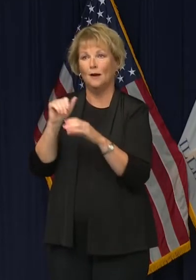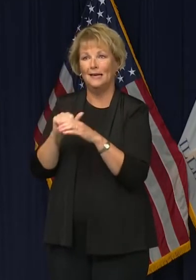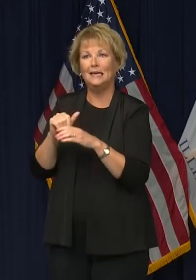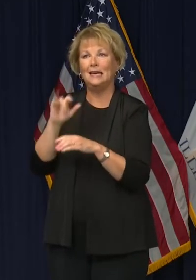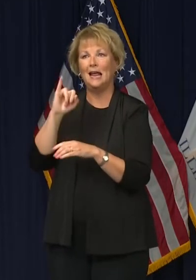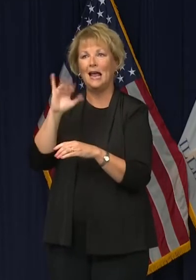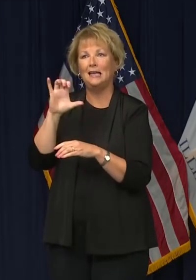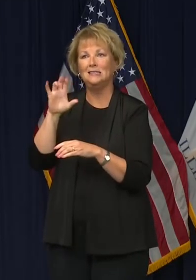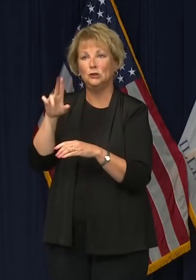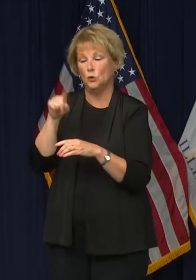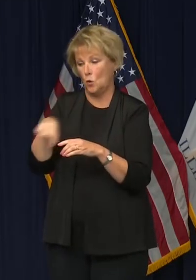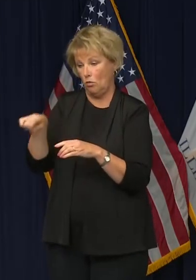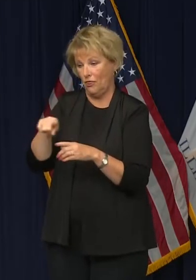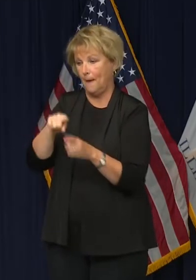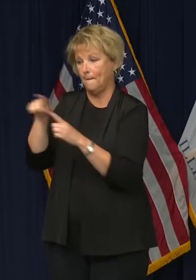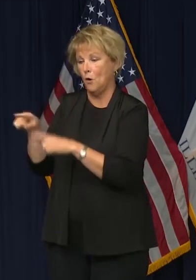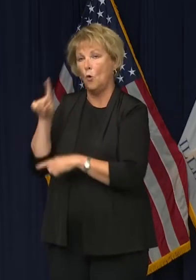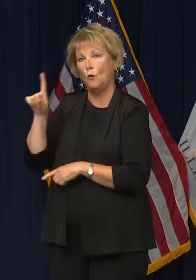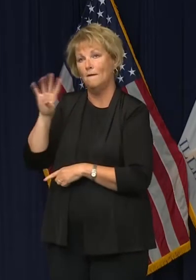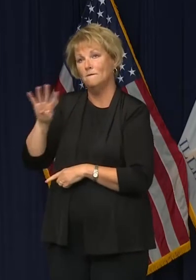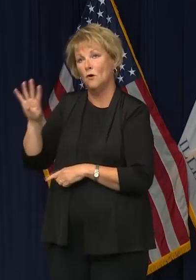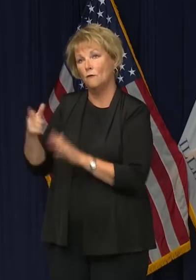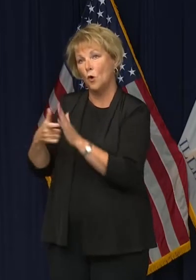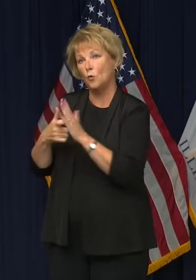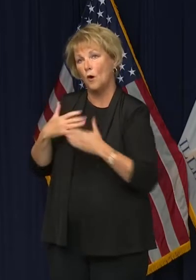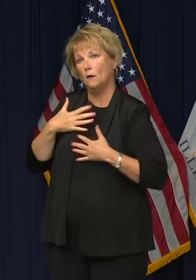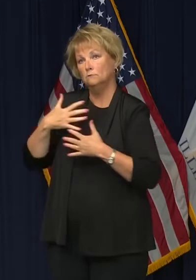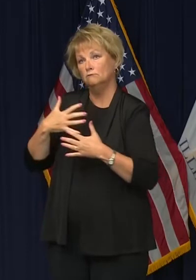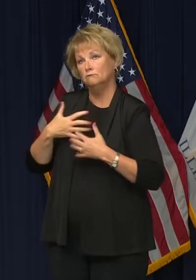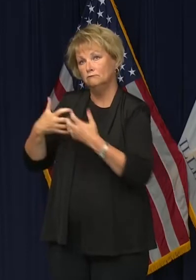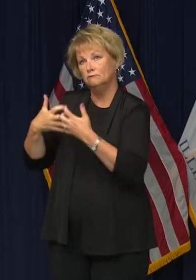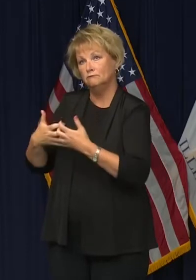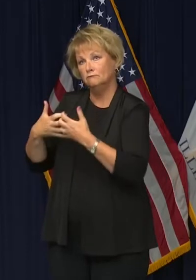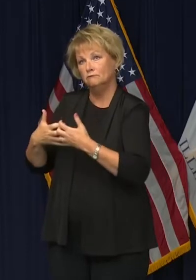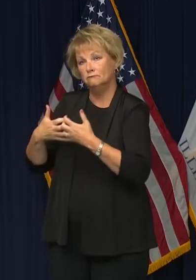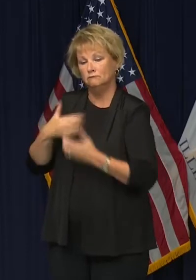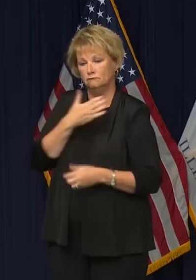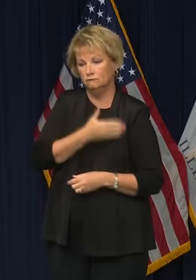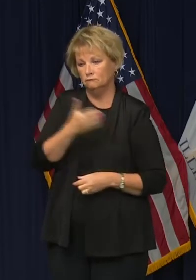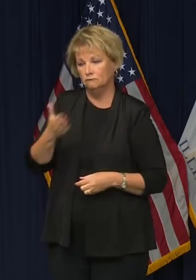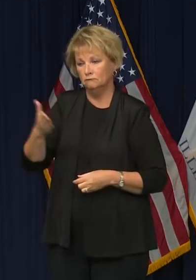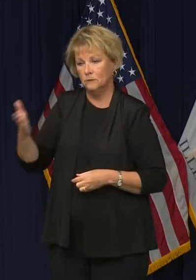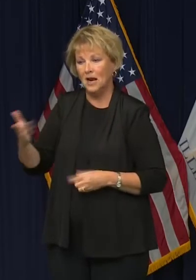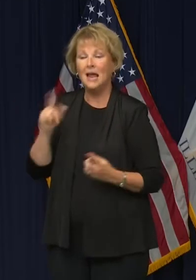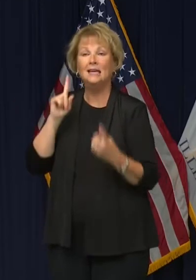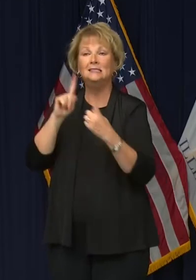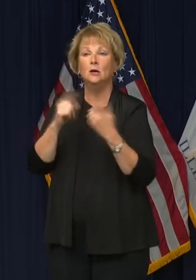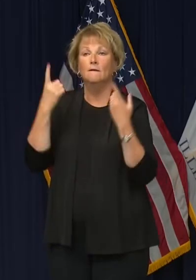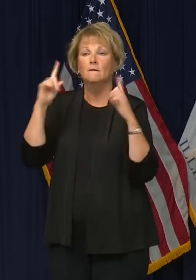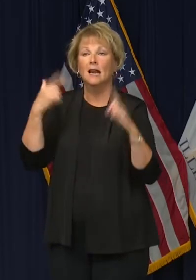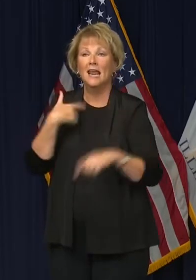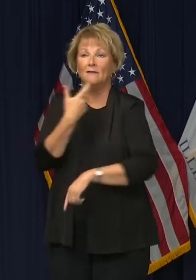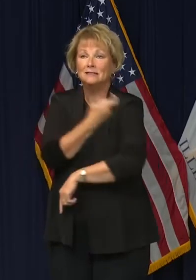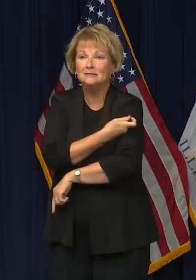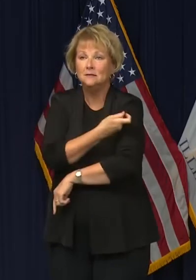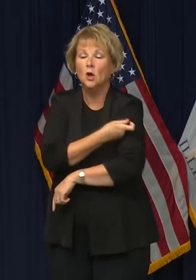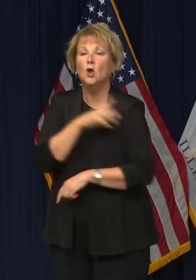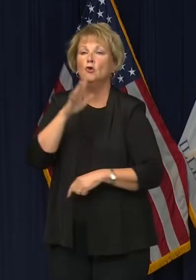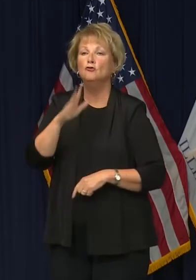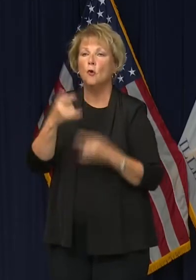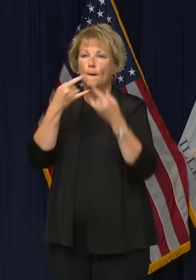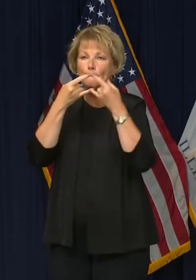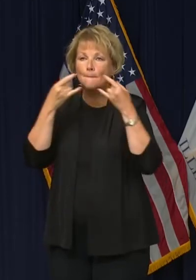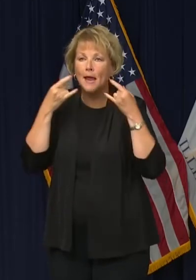and 144 patients were on ventilators. Until there's a vaccine, your mask and social distancing are